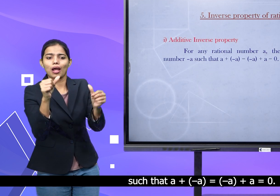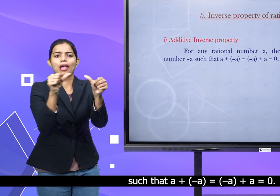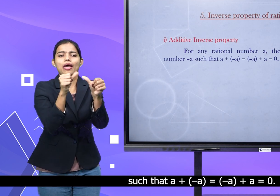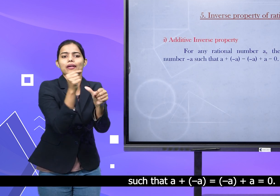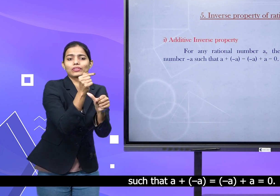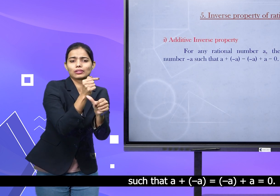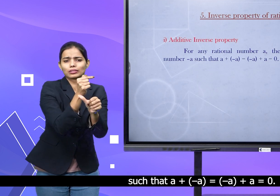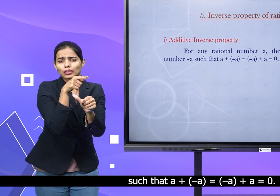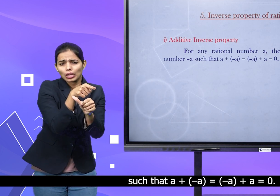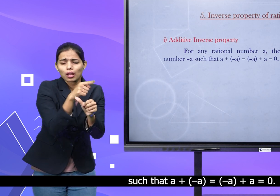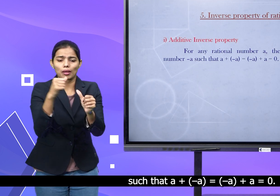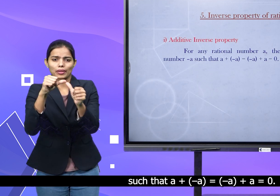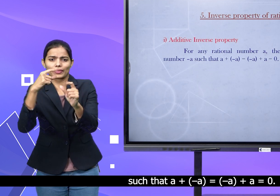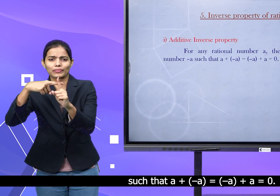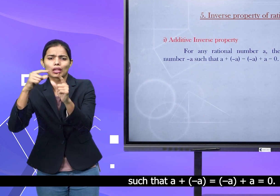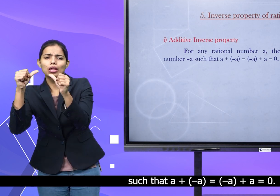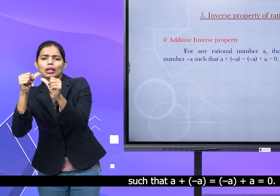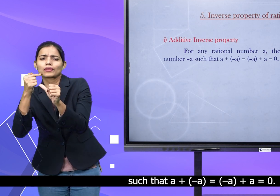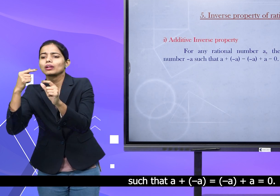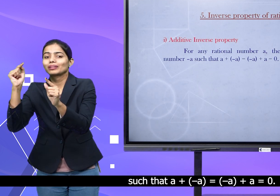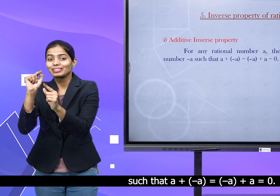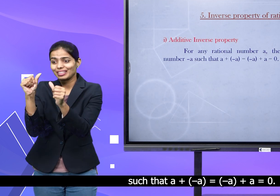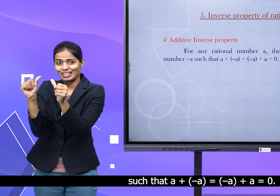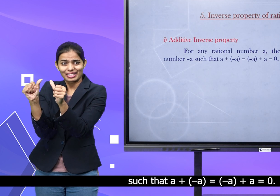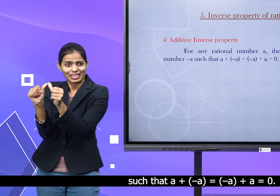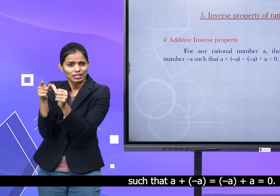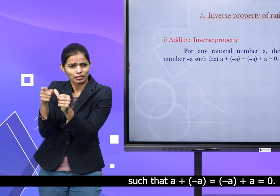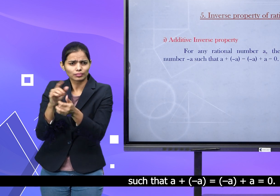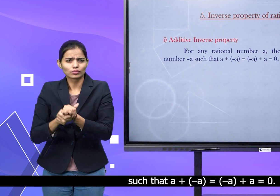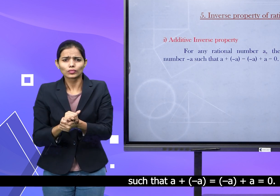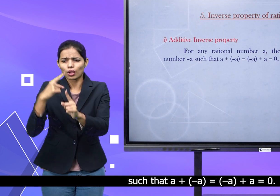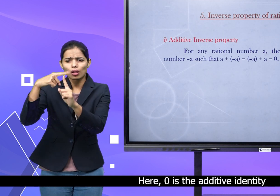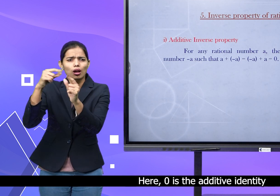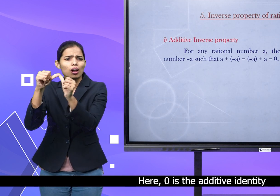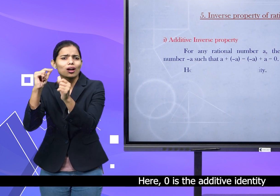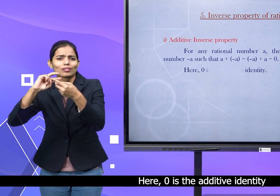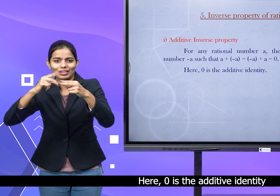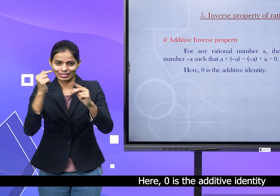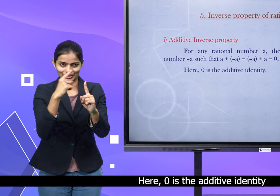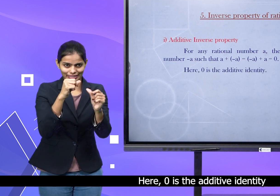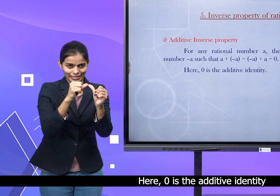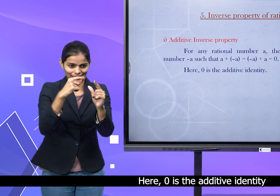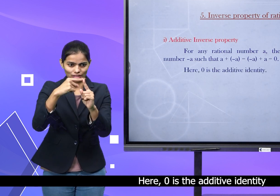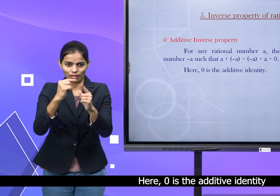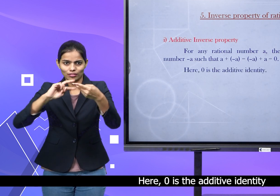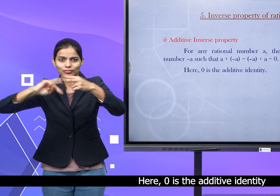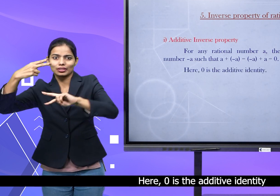A is equal to minus A plus A is equal to 0. Here, 0 is the additive